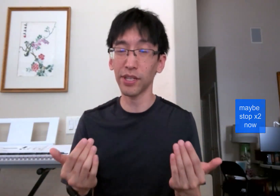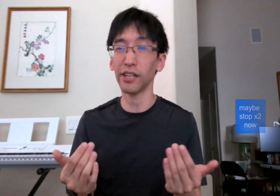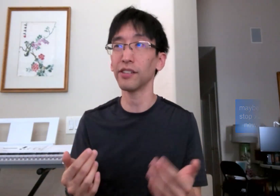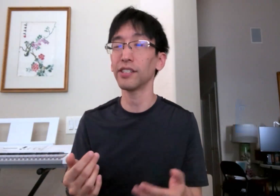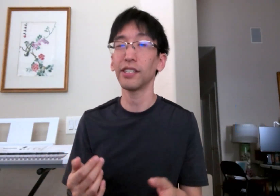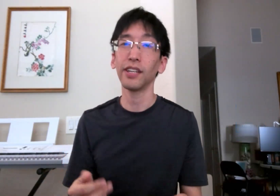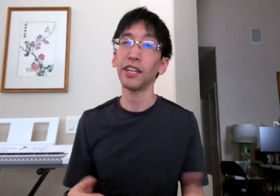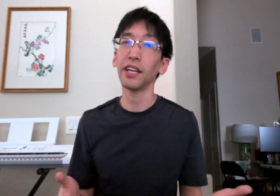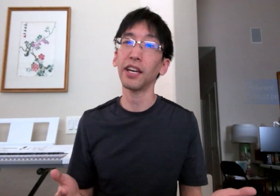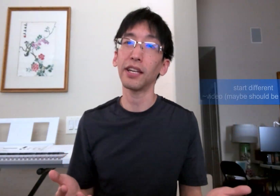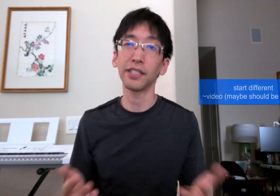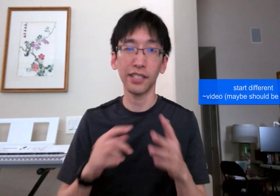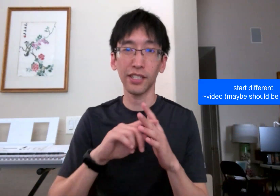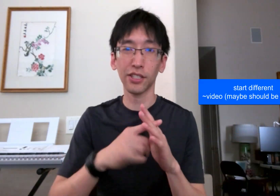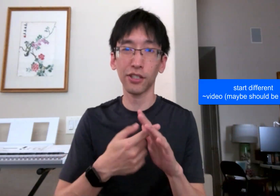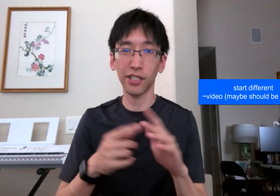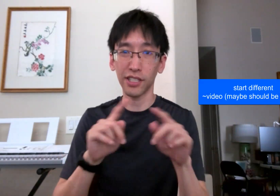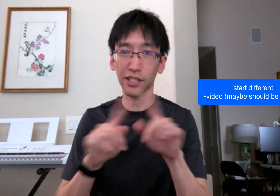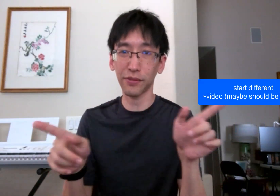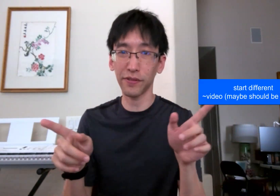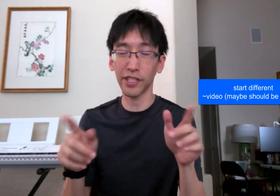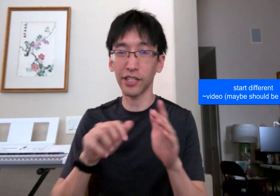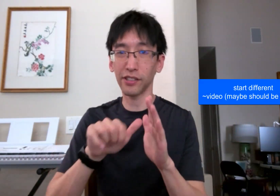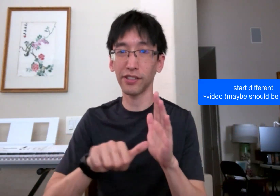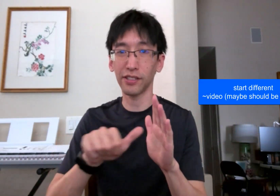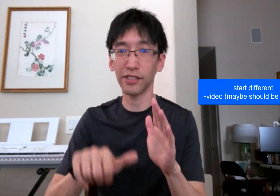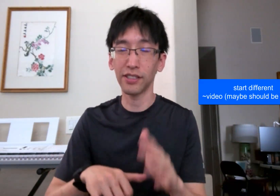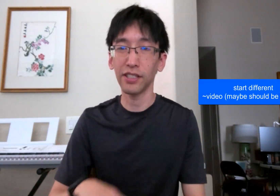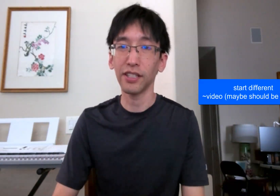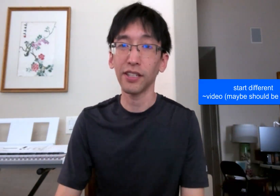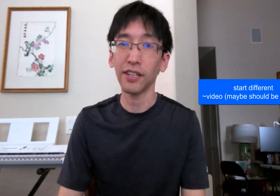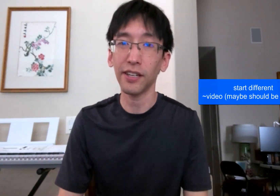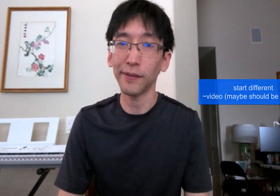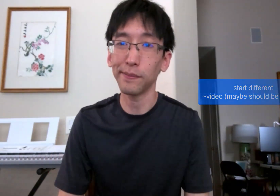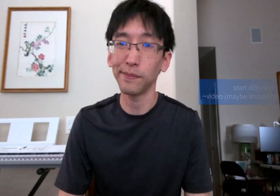stop now and start a different video.